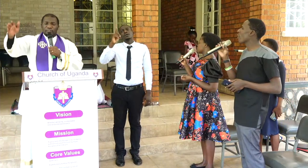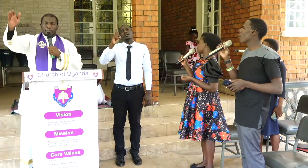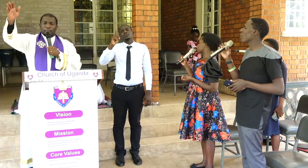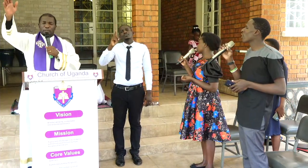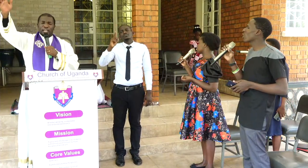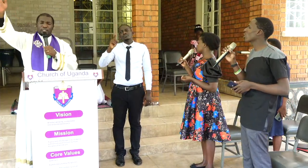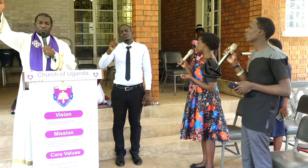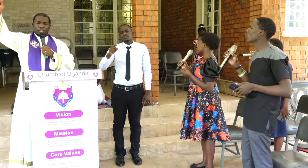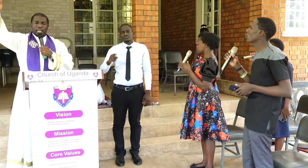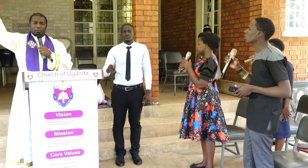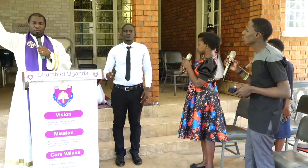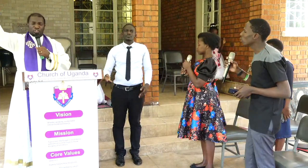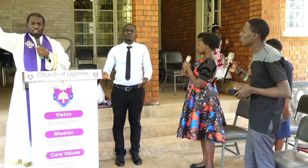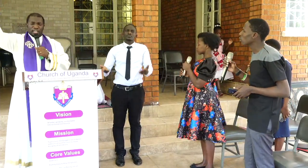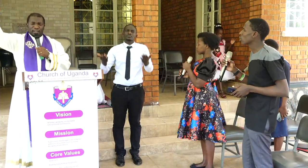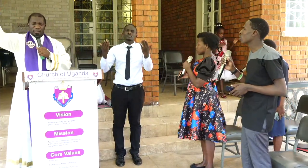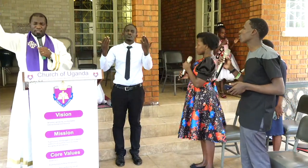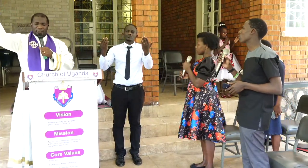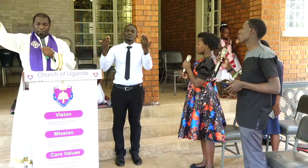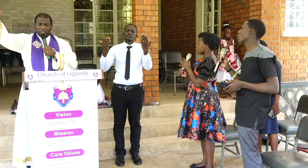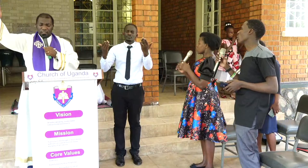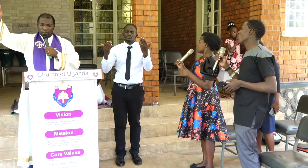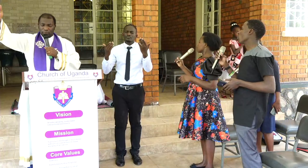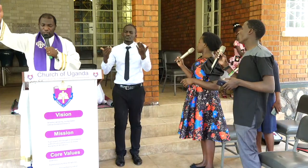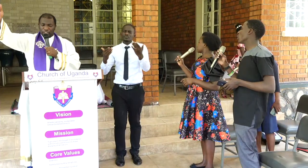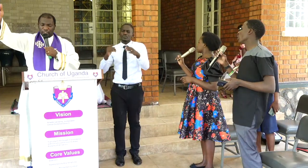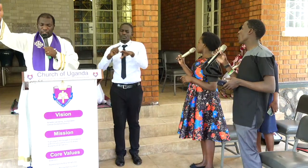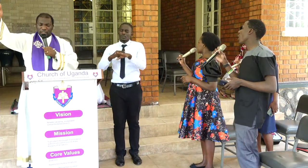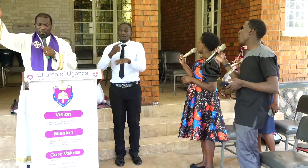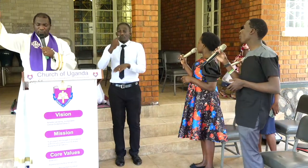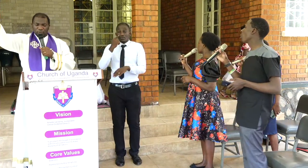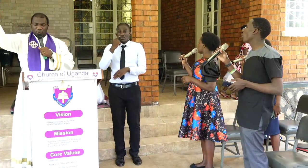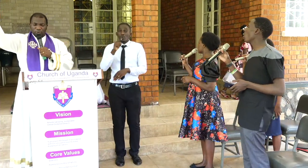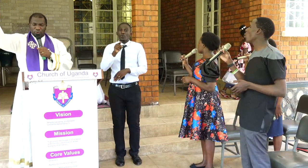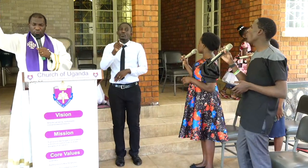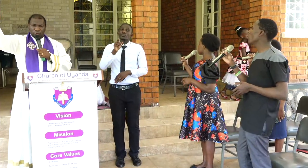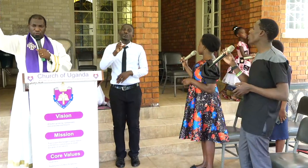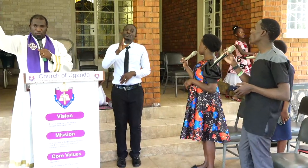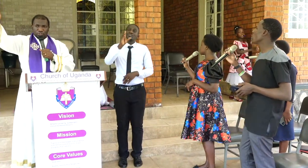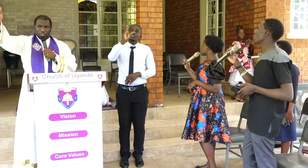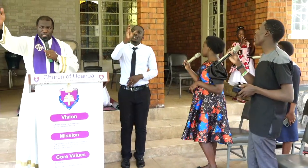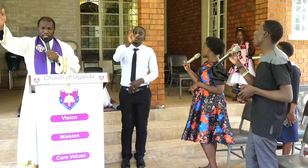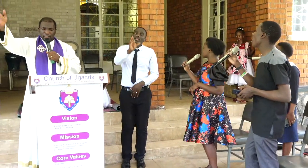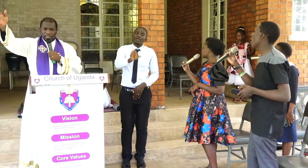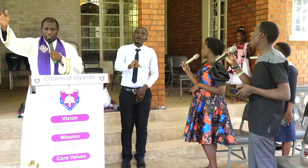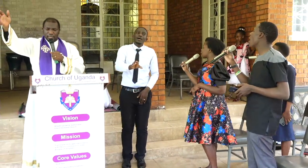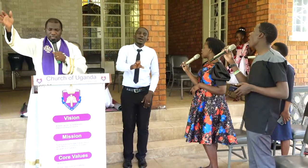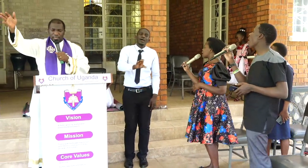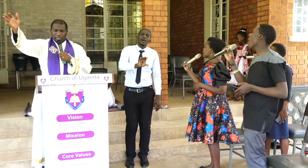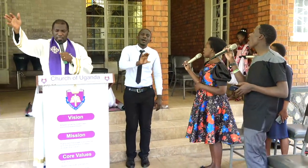Come on, lift up your hand. Wendabo musalaba. Wendabo